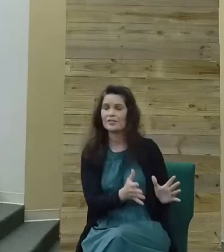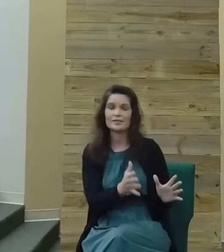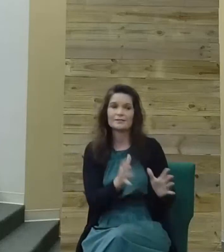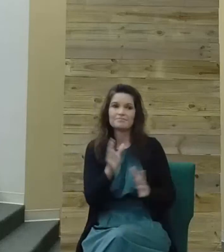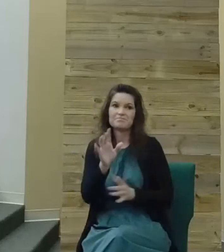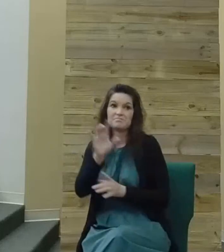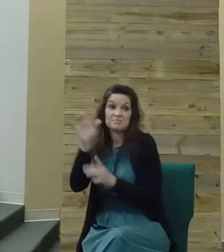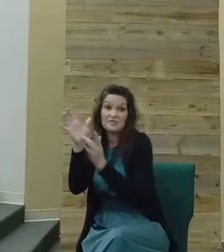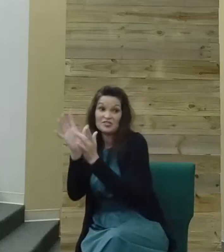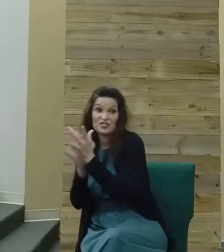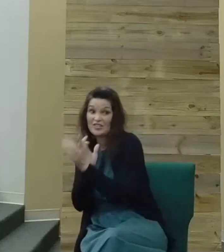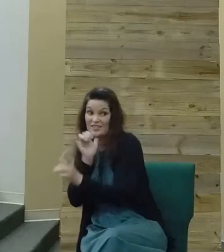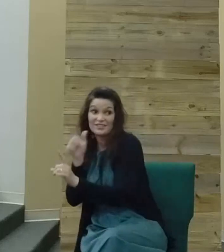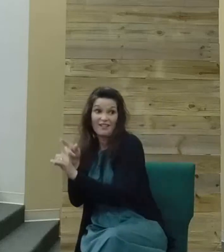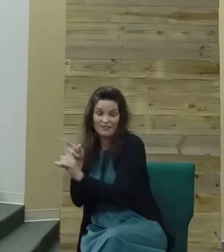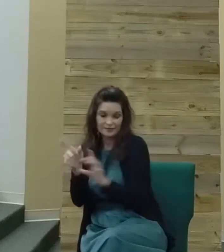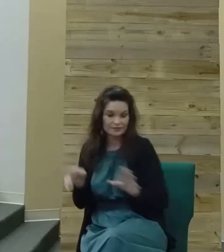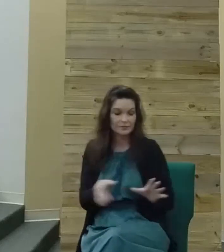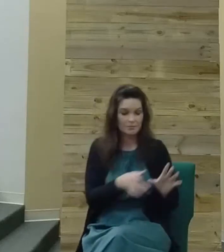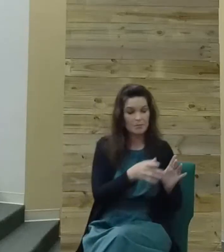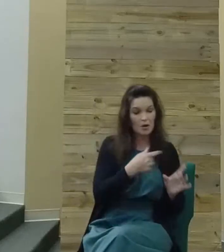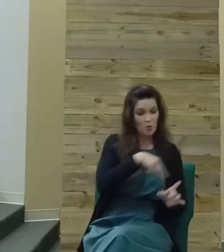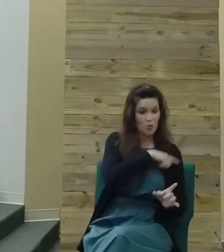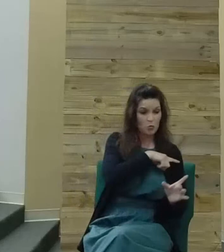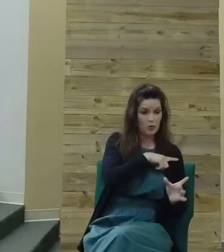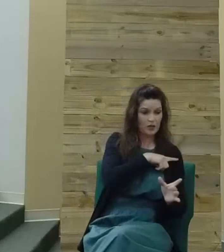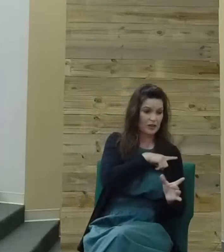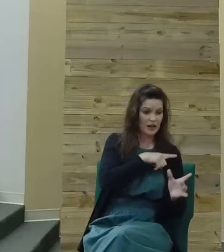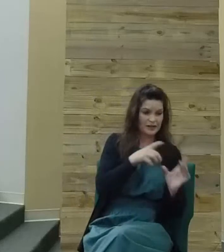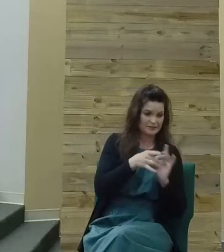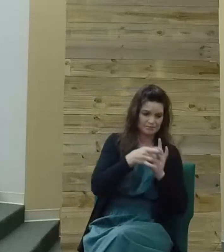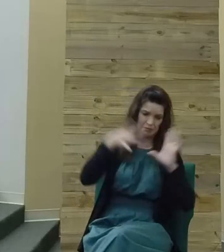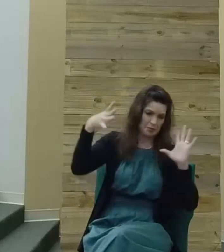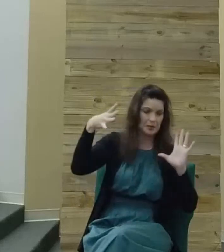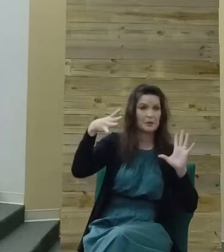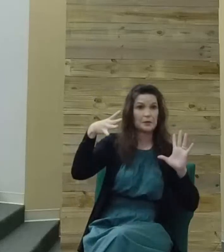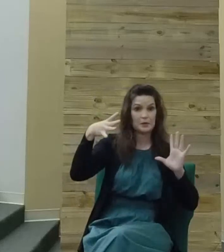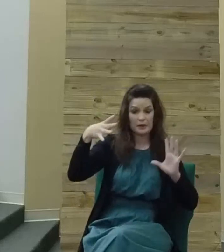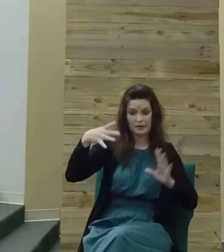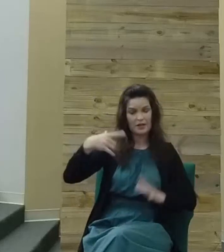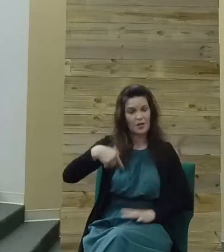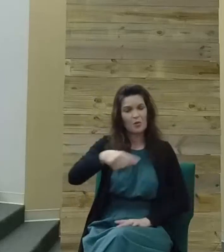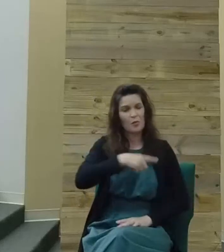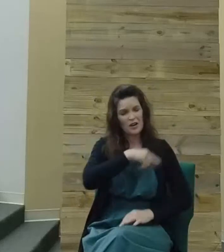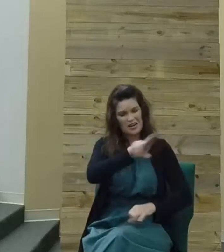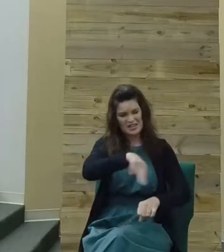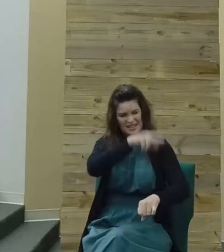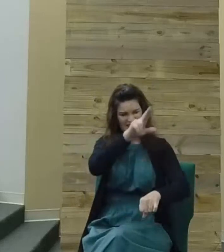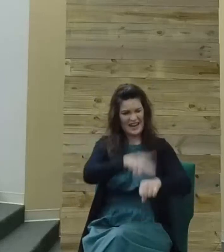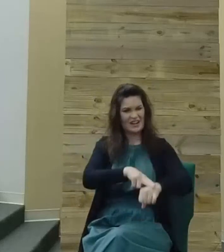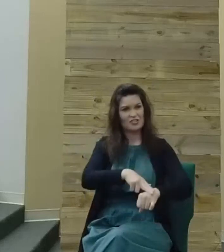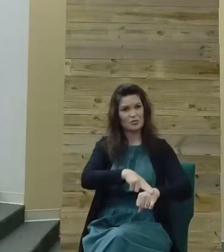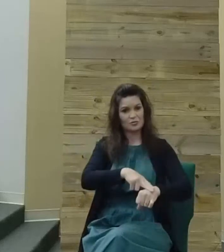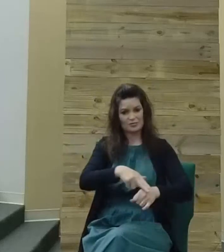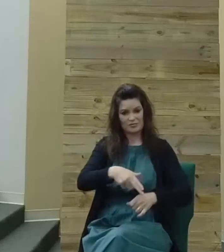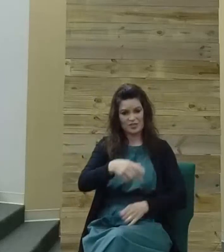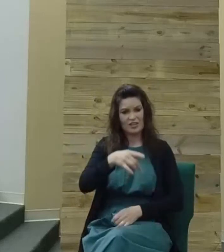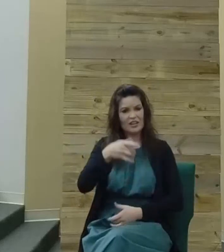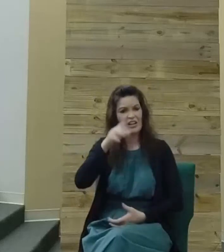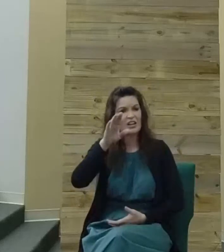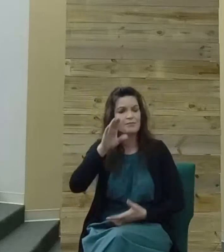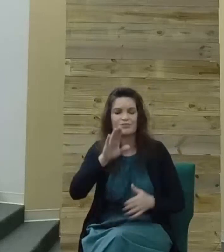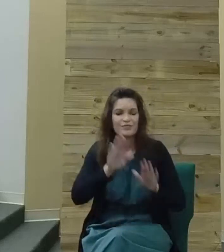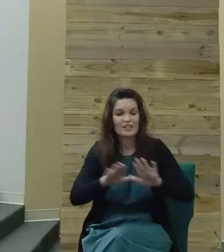has been born in sin, in a broken relationship with God. He says that we are by nature children